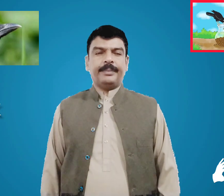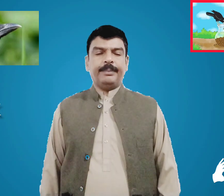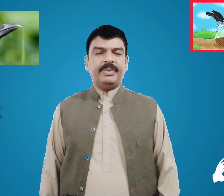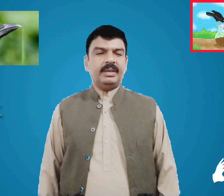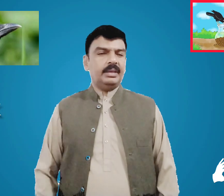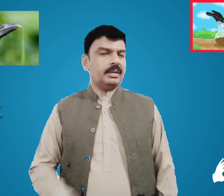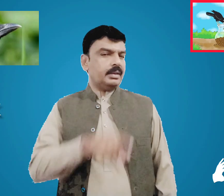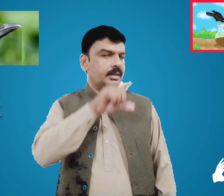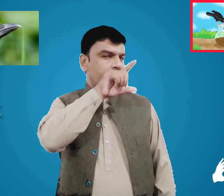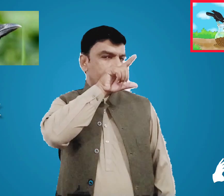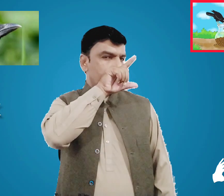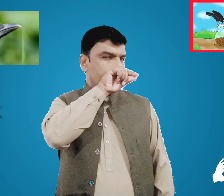beak